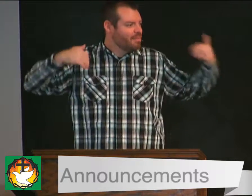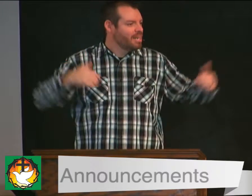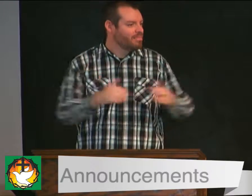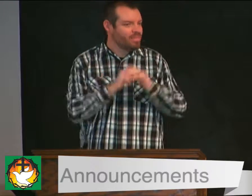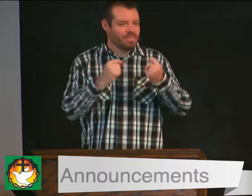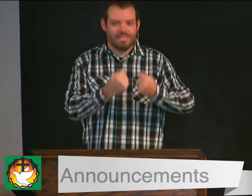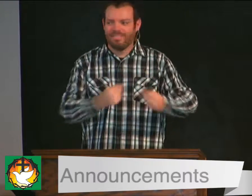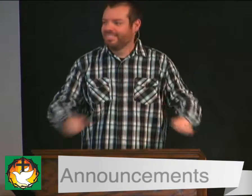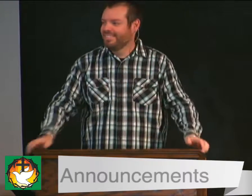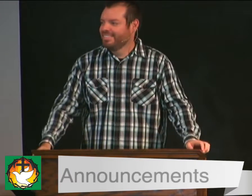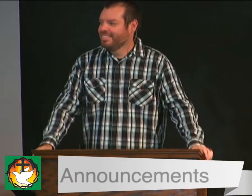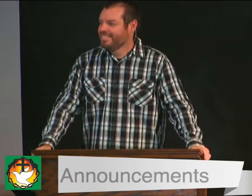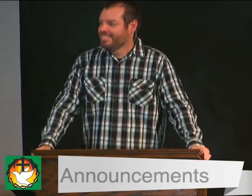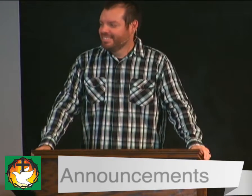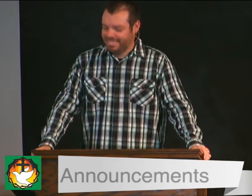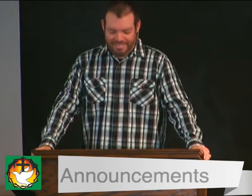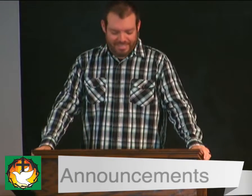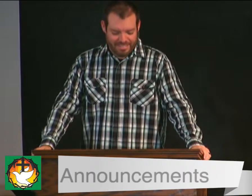Come on up, worship team.